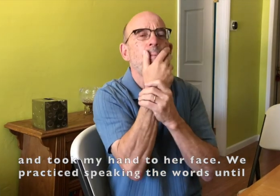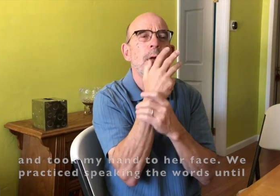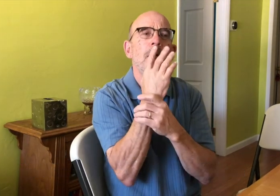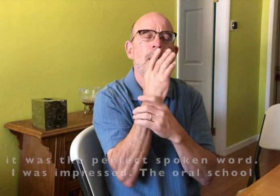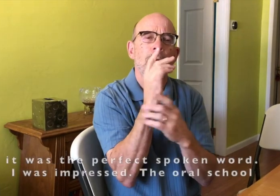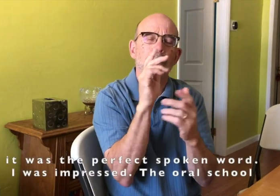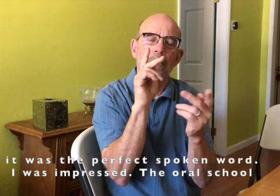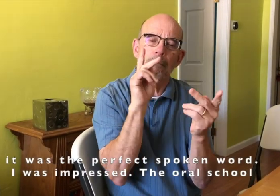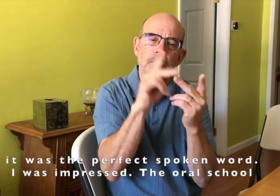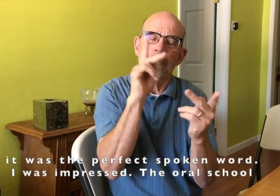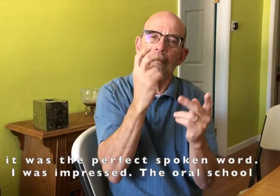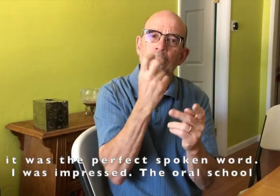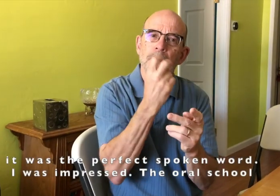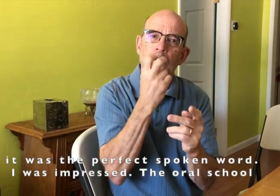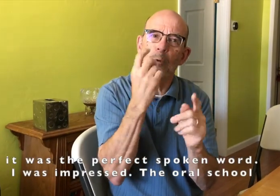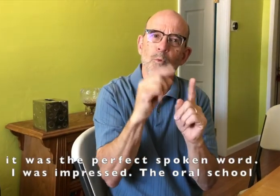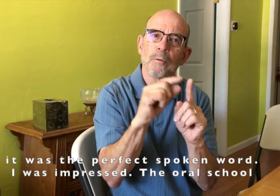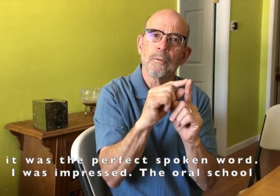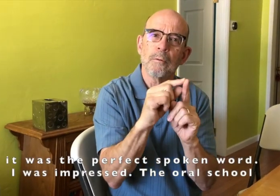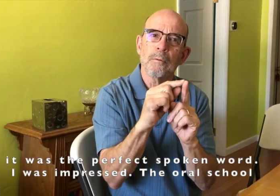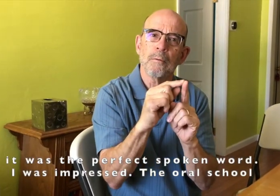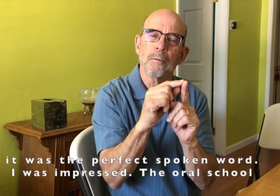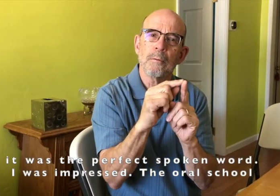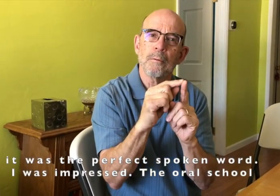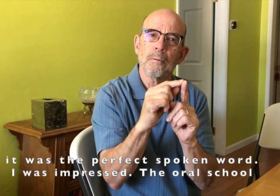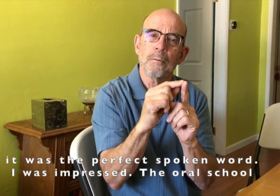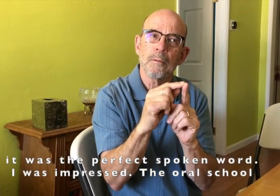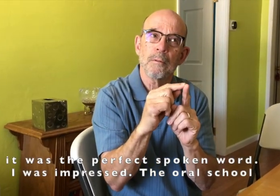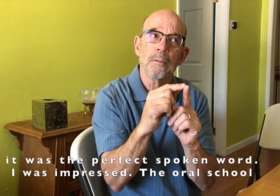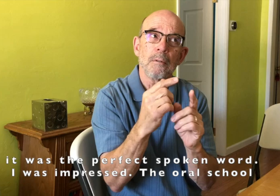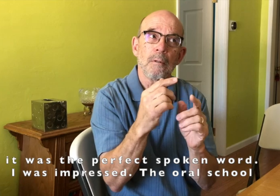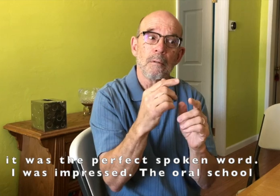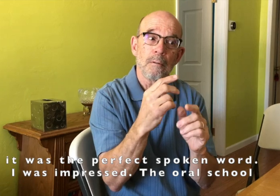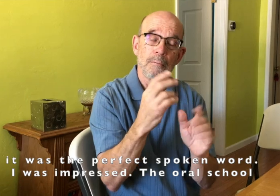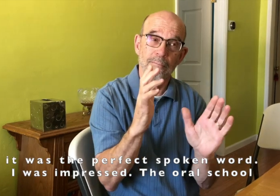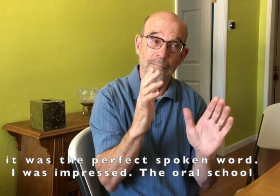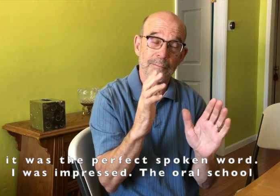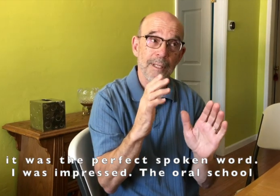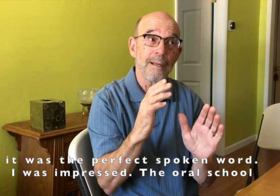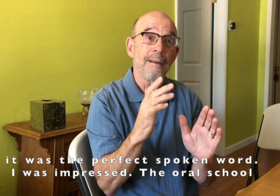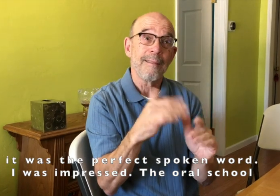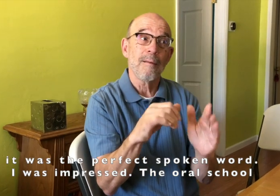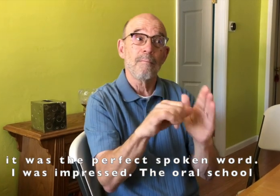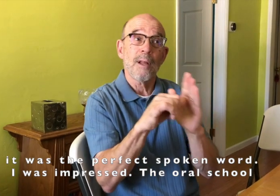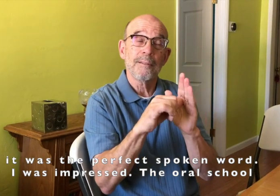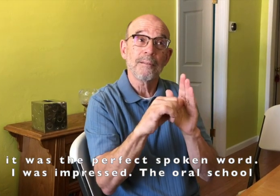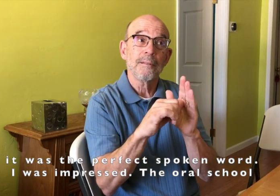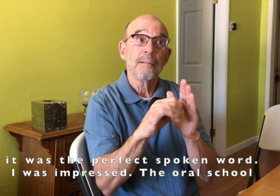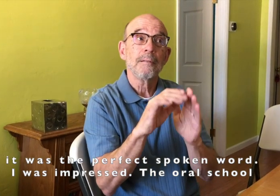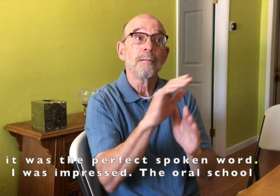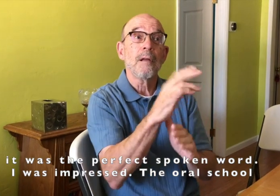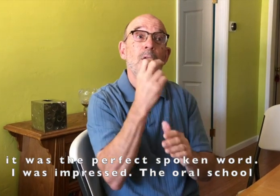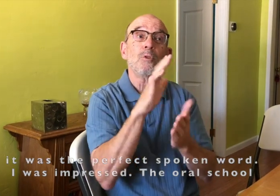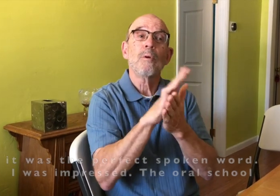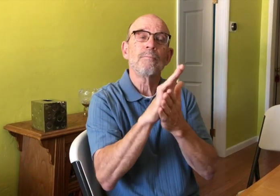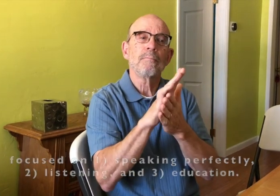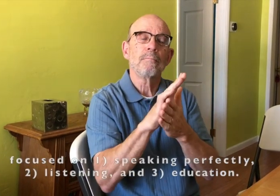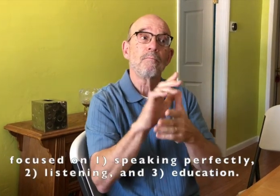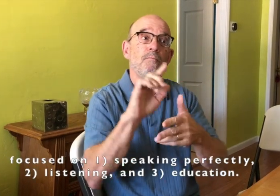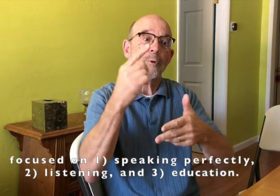face and practice the speech until it was perfect spoken words. I was impressed. The oral